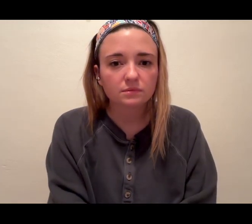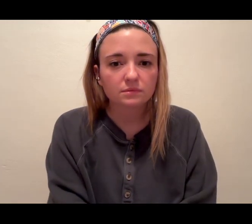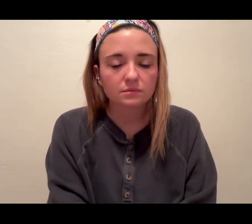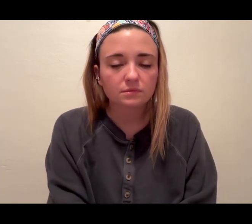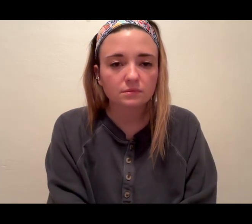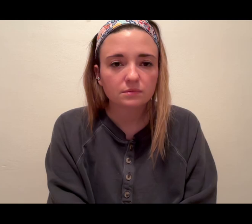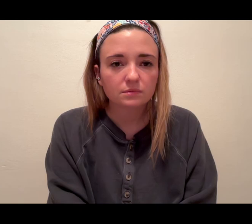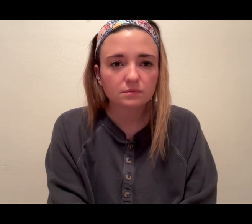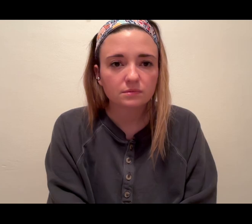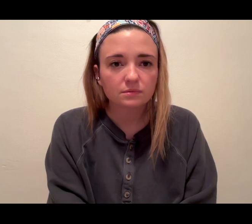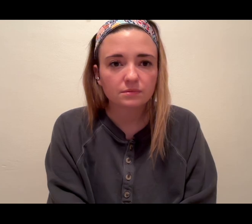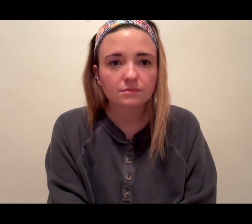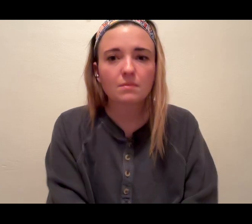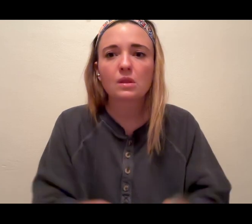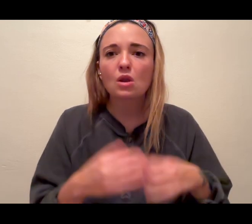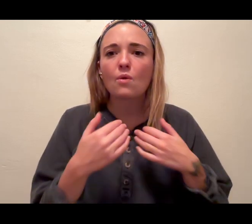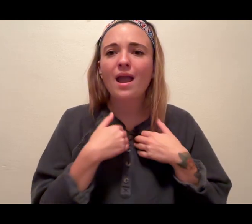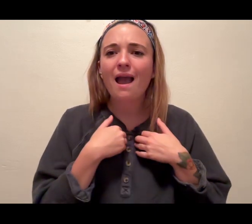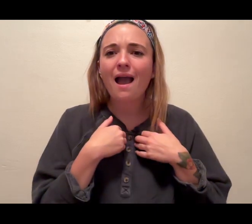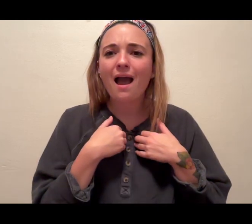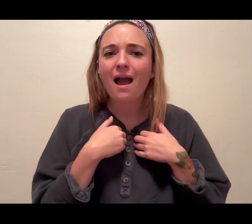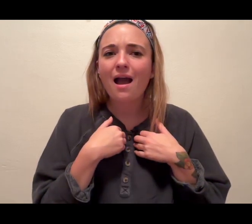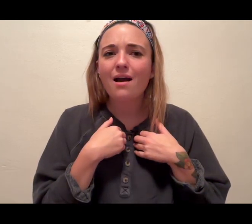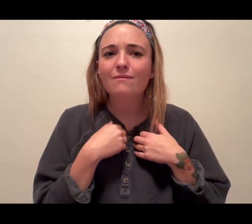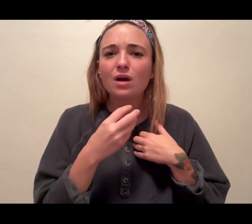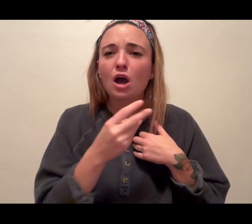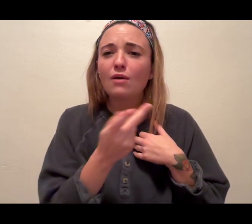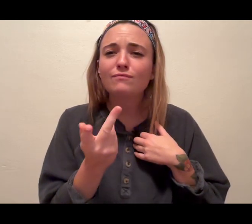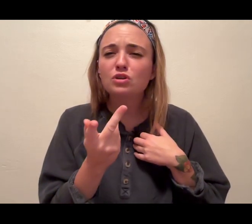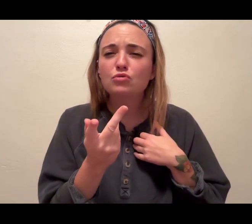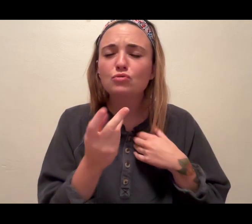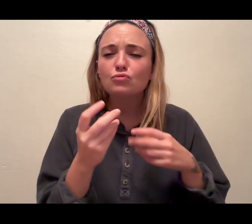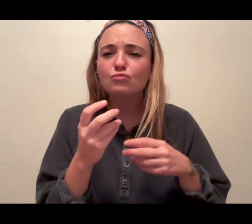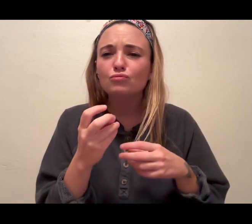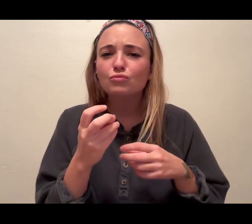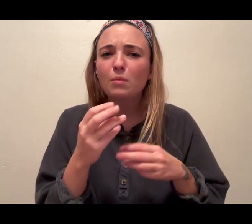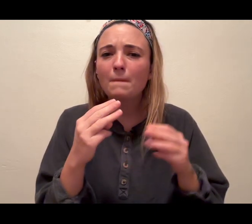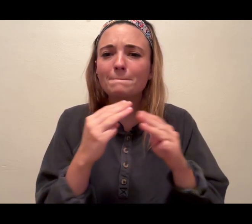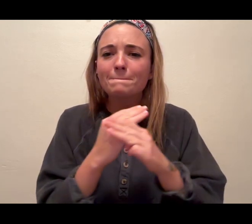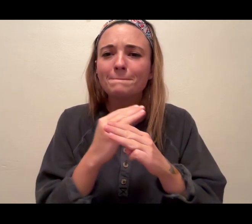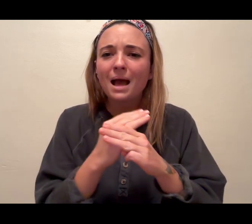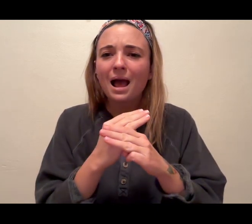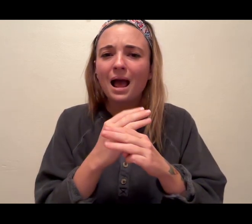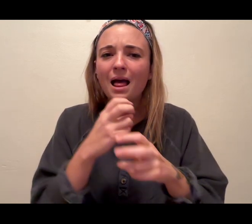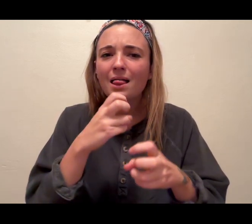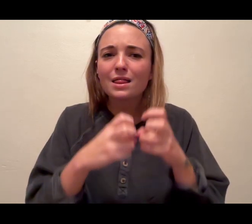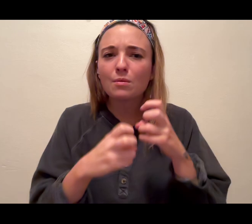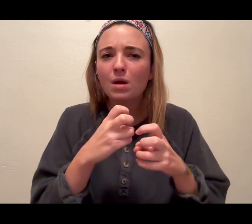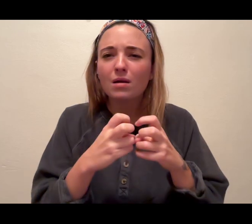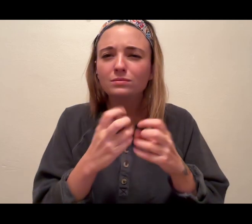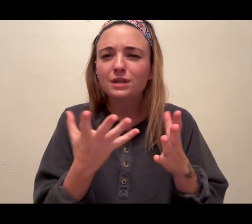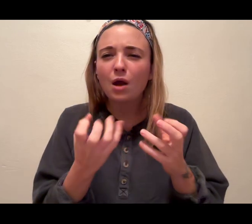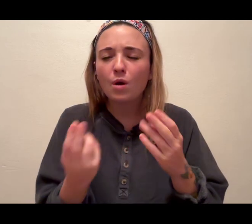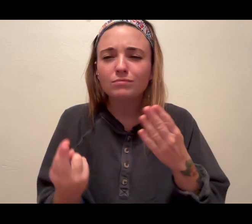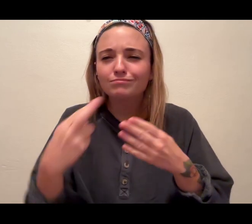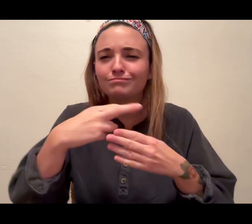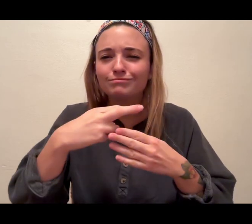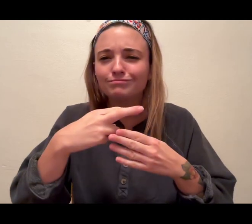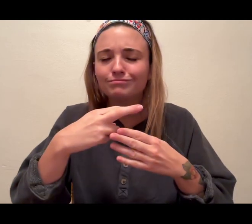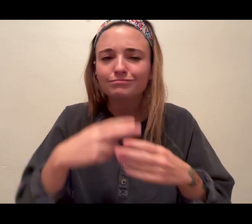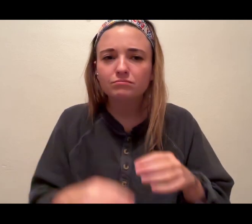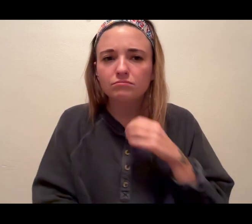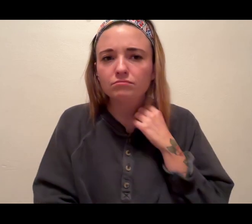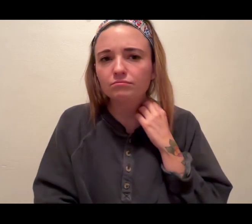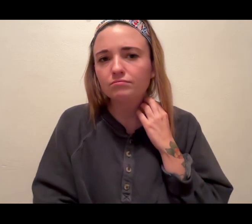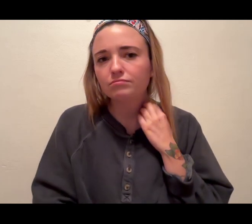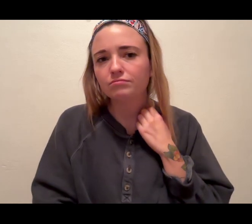Okay, I do have a few problems here that I just want to review with you and have you help me solve so that